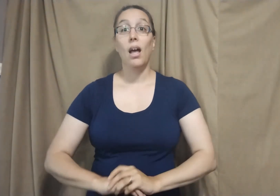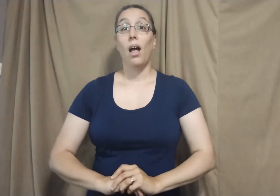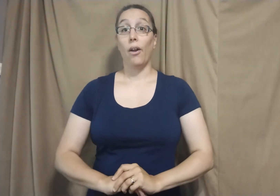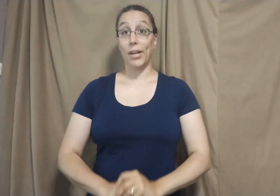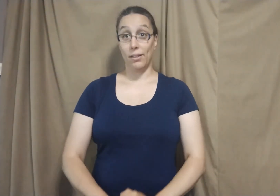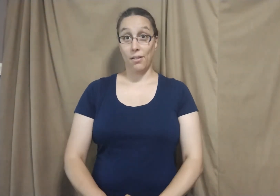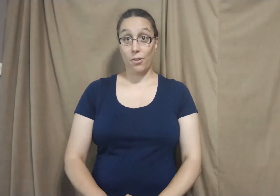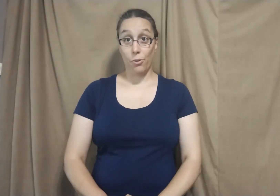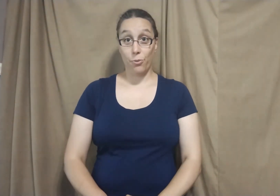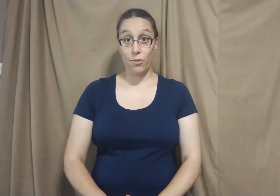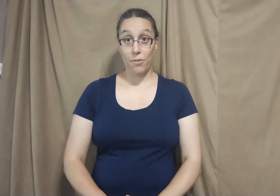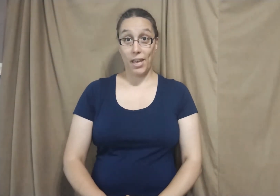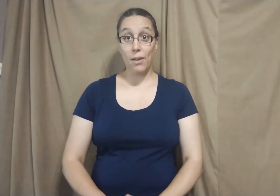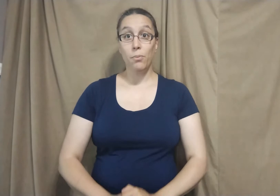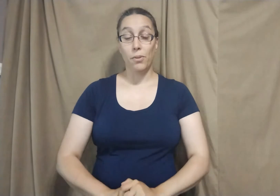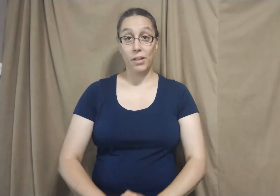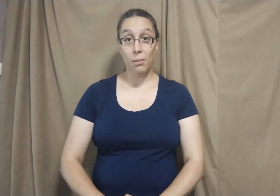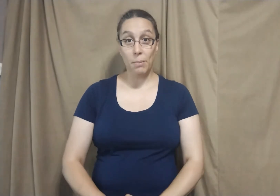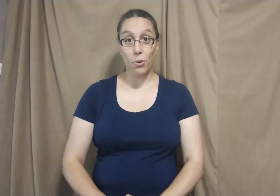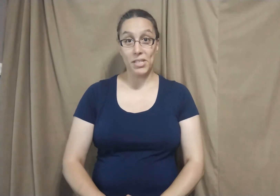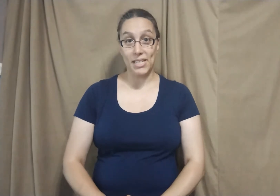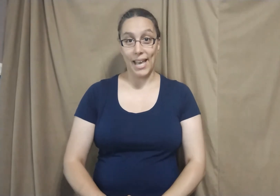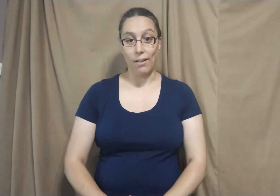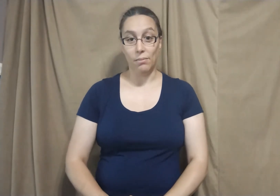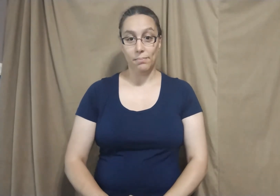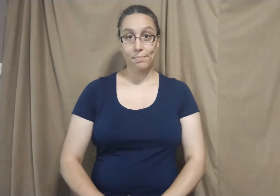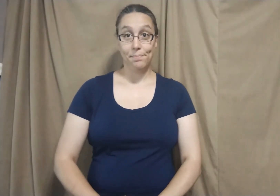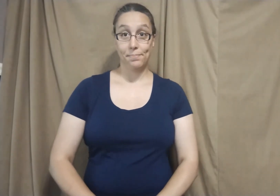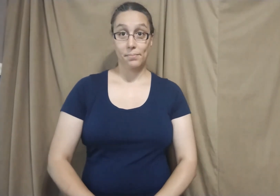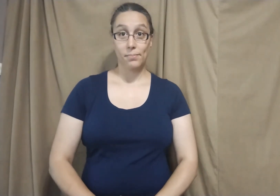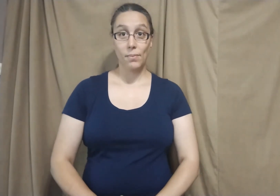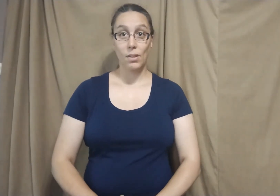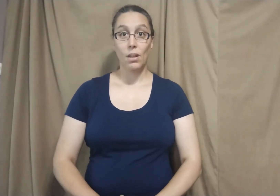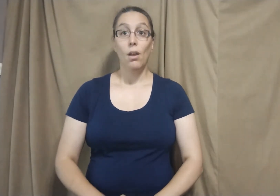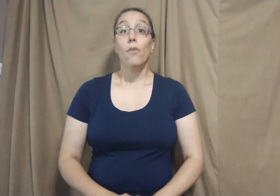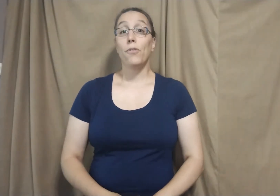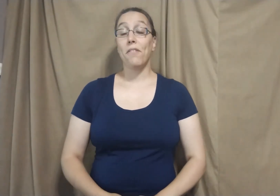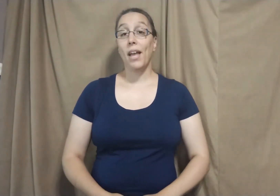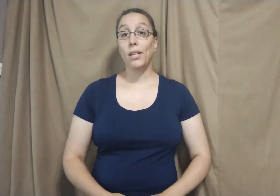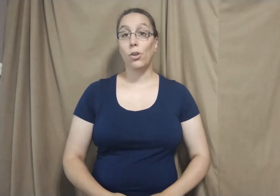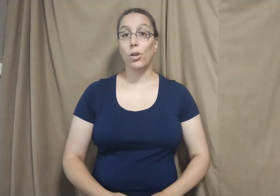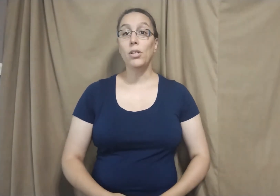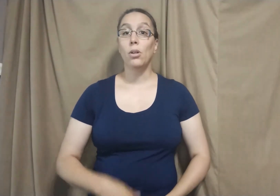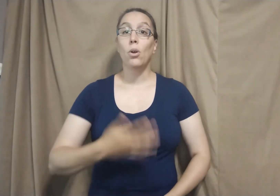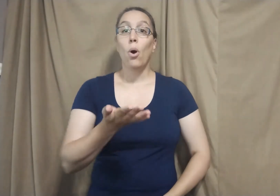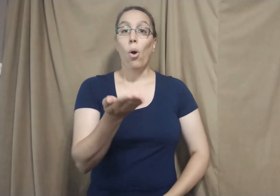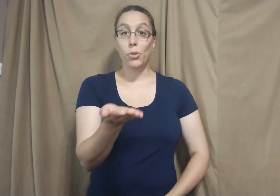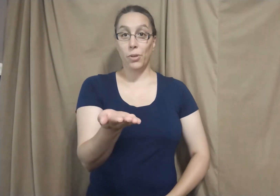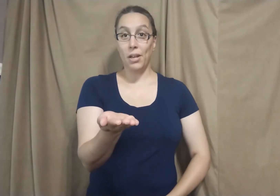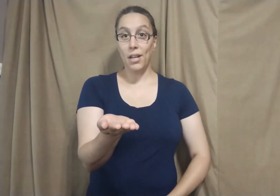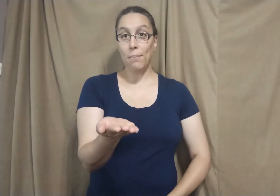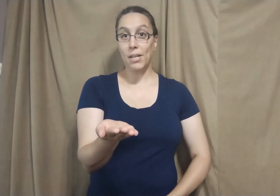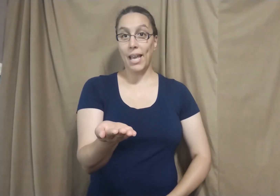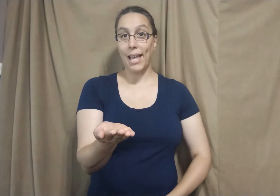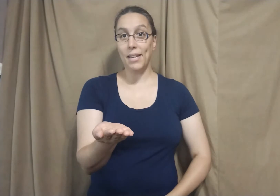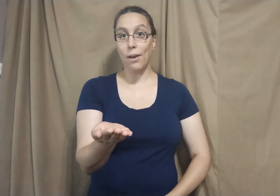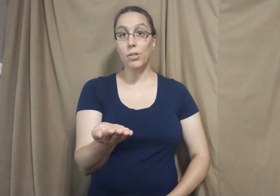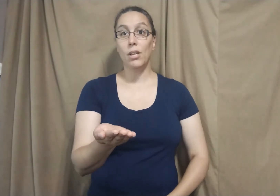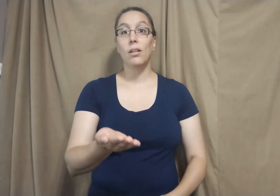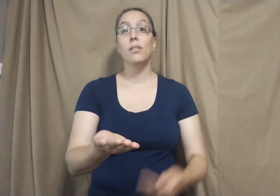All right, let's go through those again with a little bit more detail. For the sign good, hold your non-dominant hand out, touch